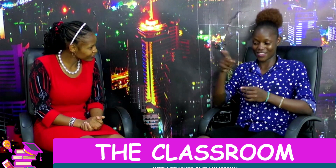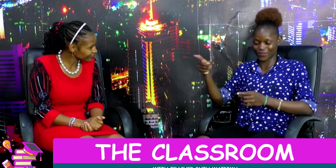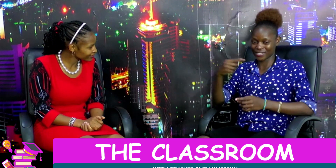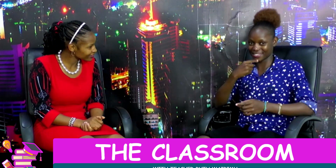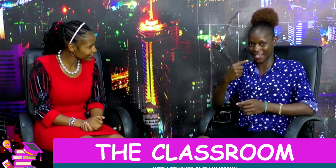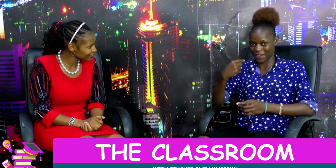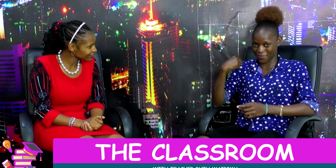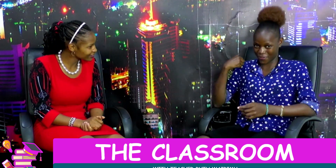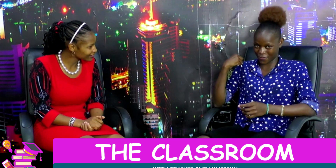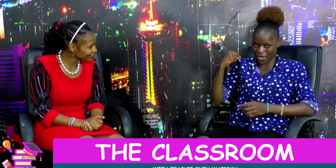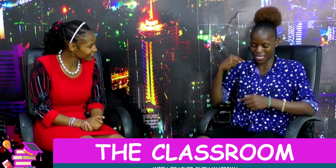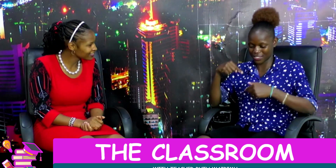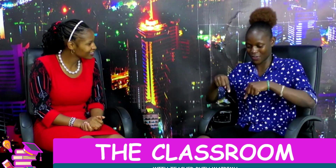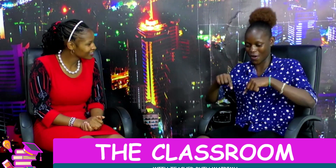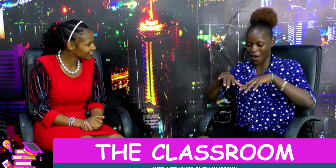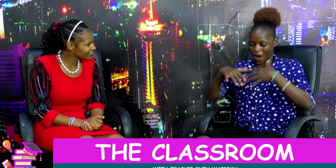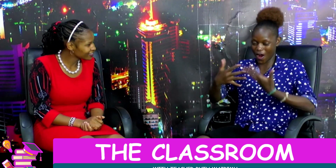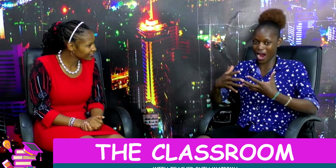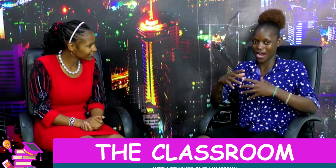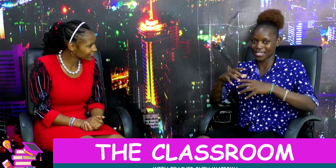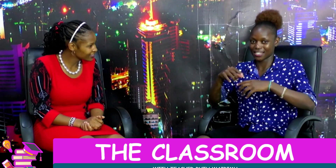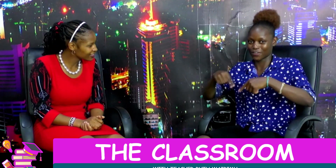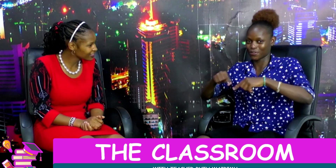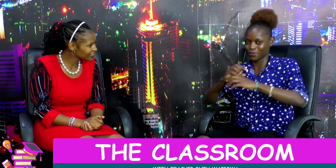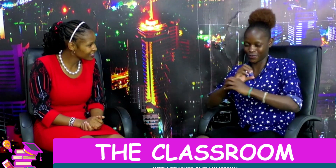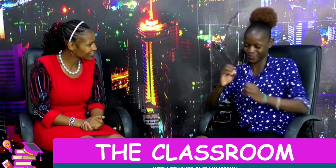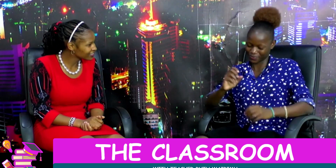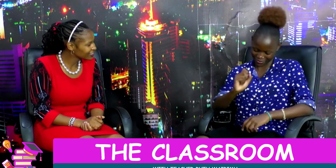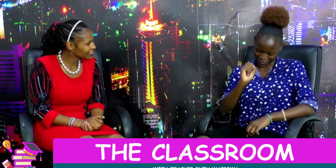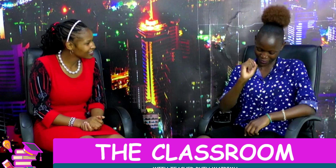more about that. Okay, so as Ruth has said,